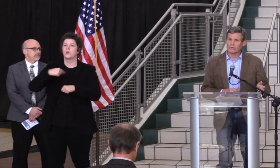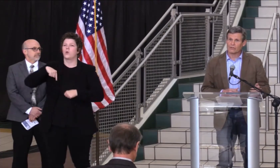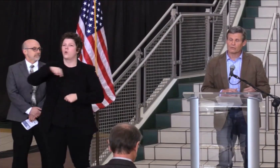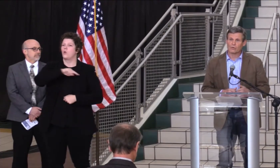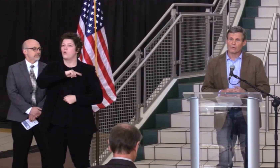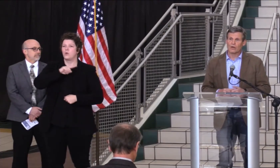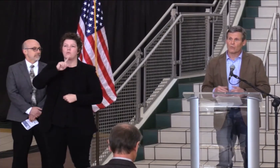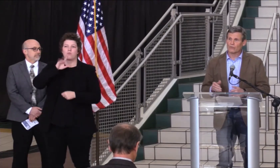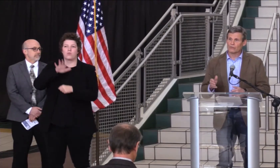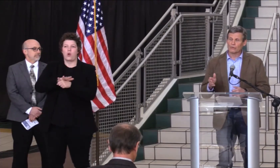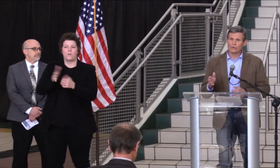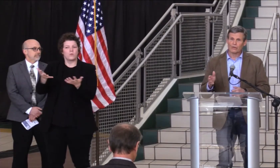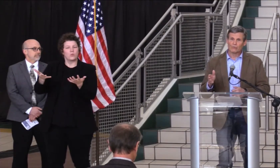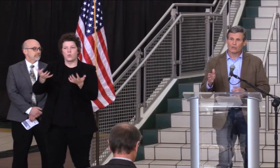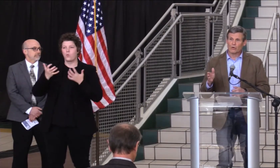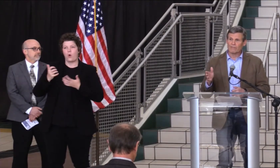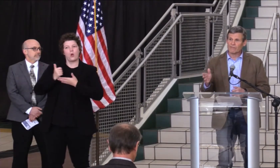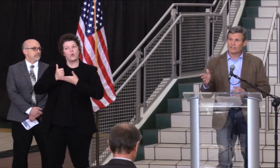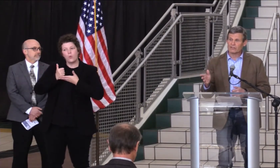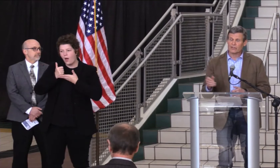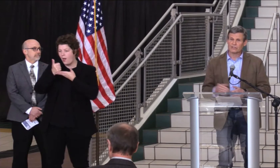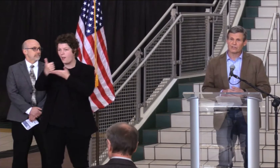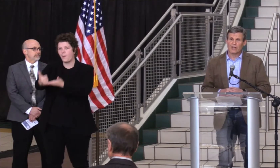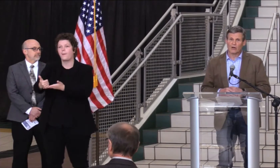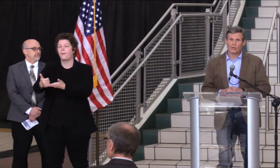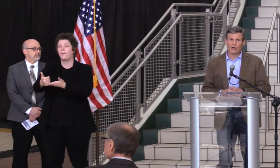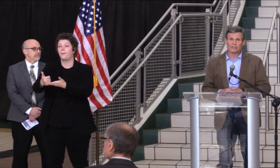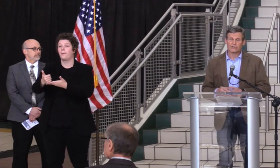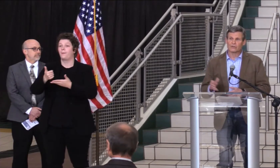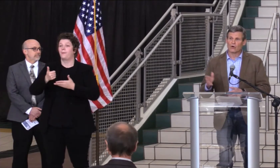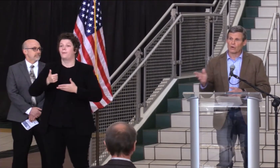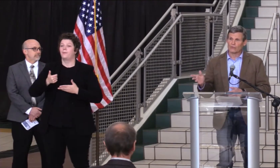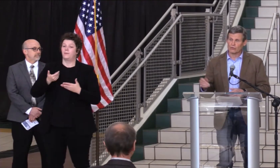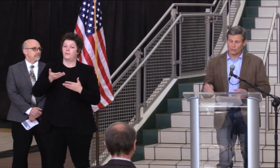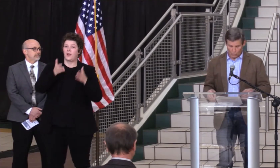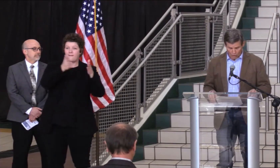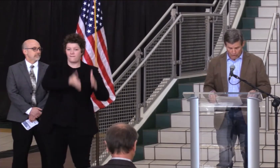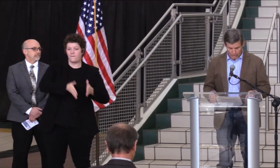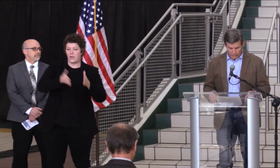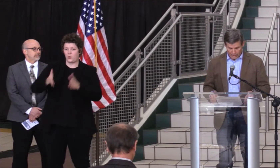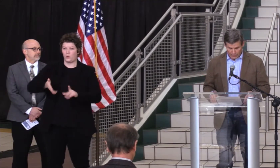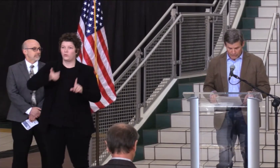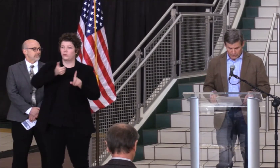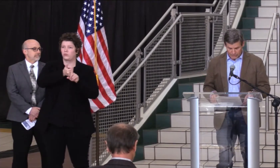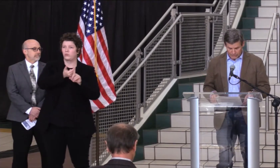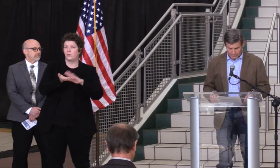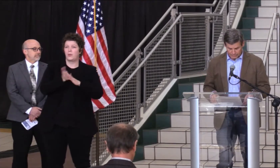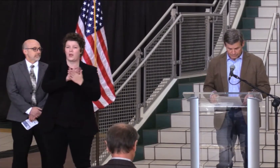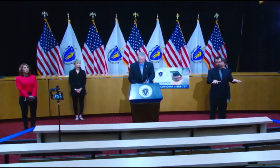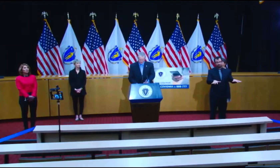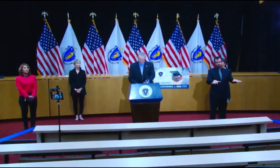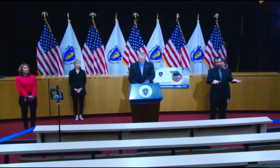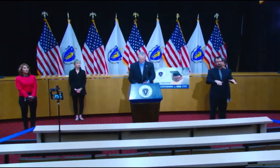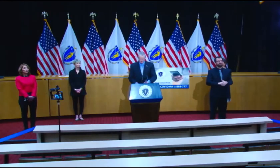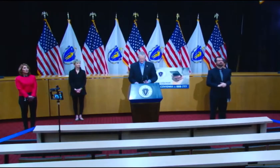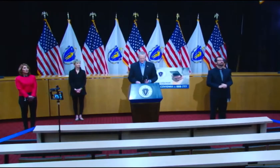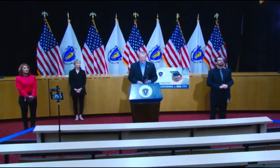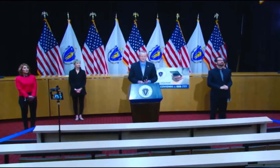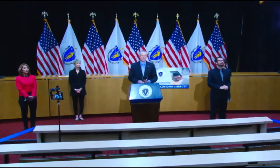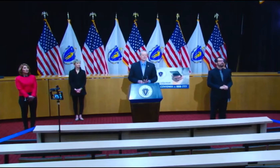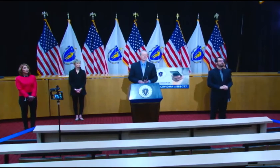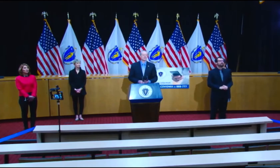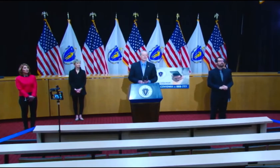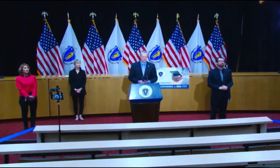you're an individual, whether you have faced this health crisis, or whether you are a business. We're working